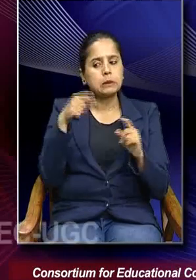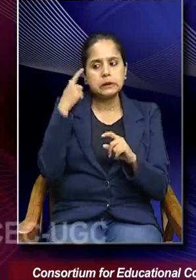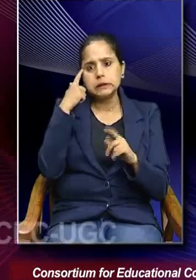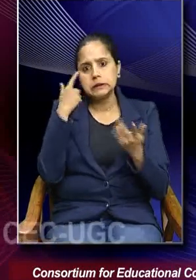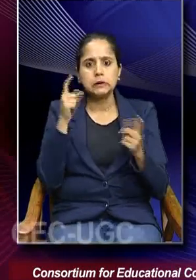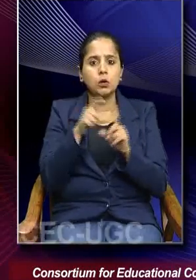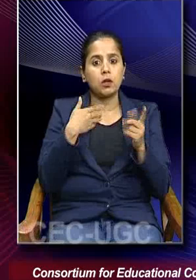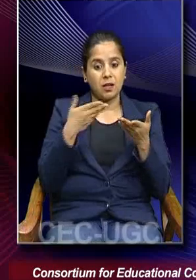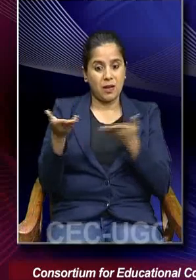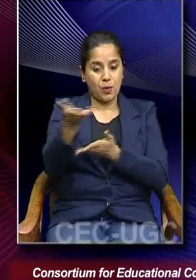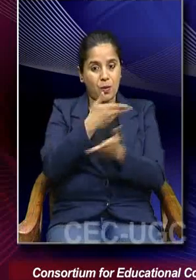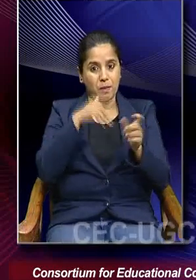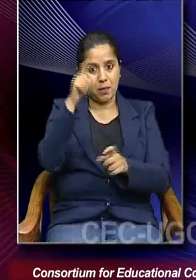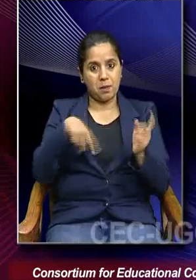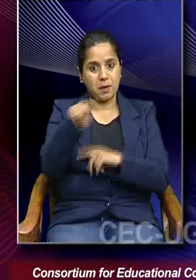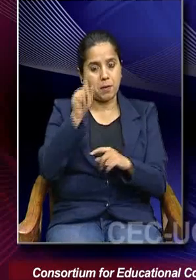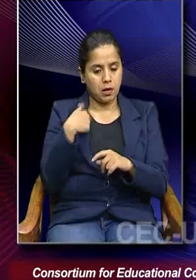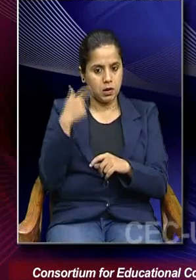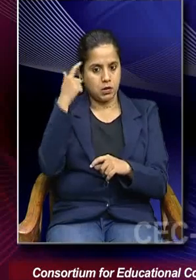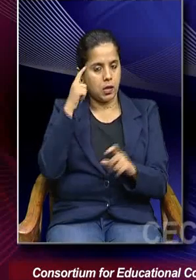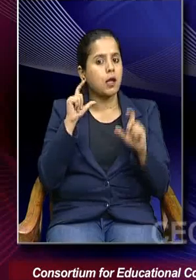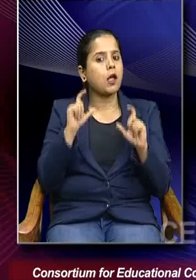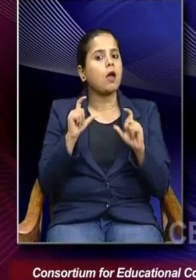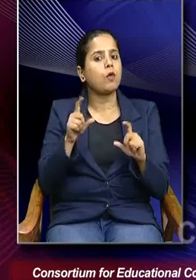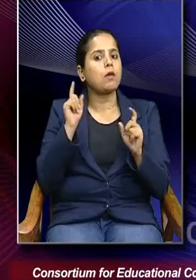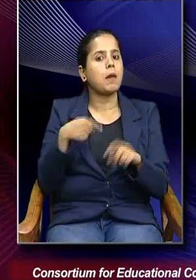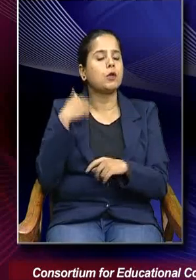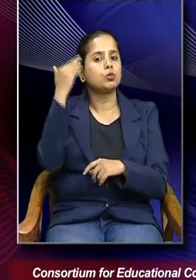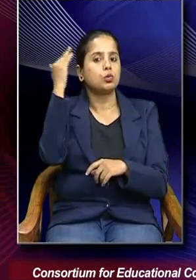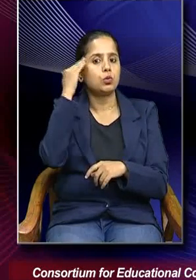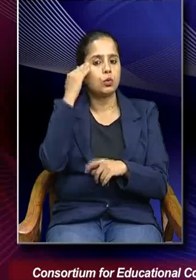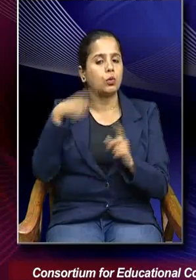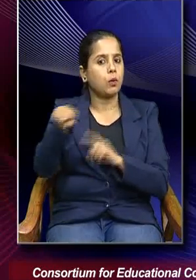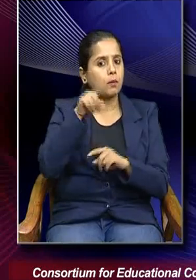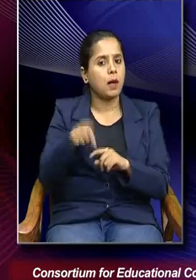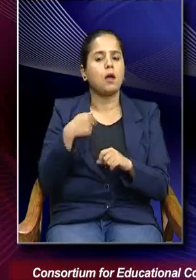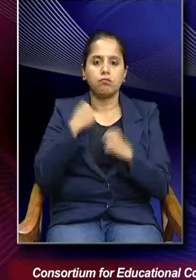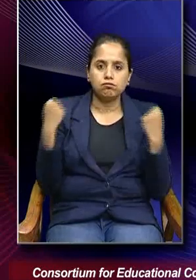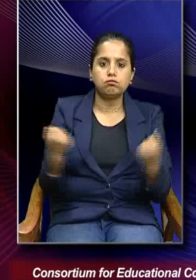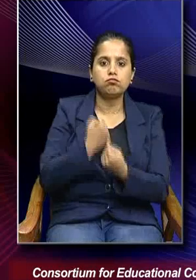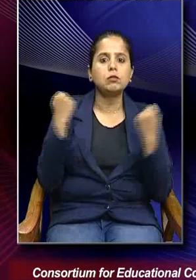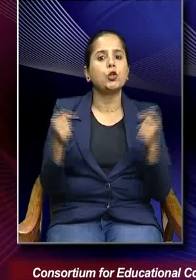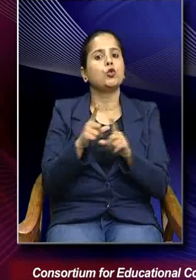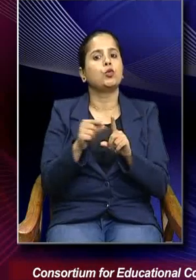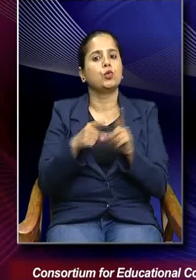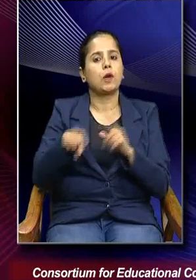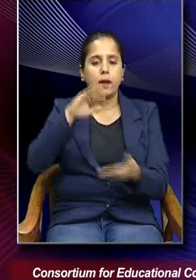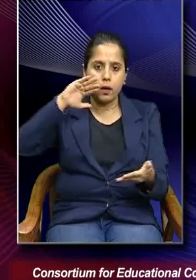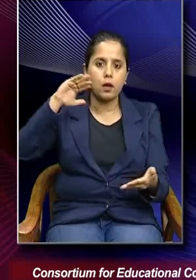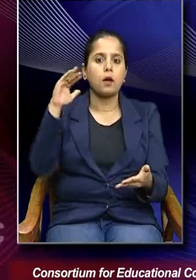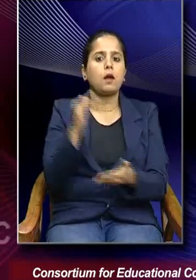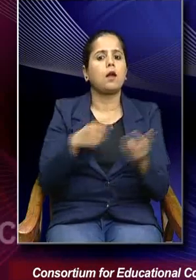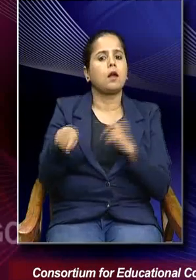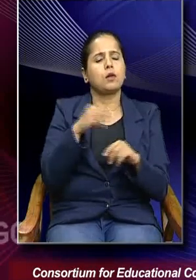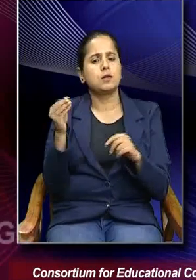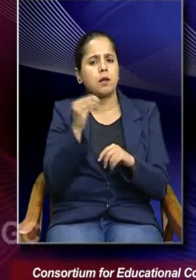each one of us should be conscious about it and make efforts to reduce or at